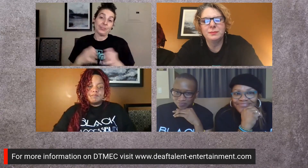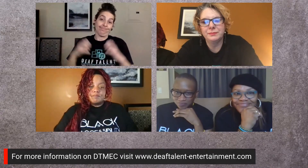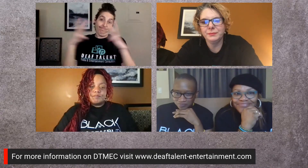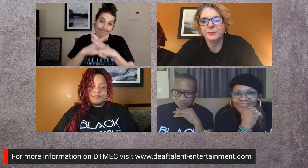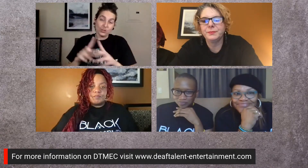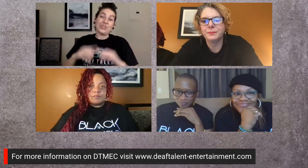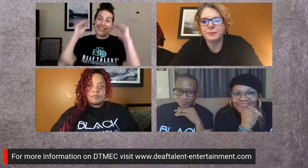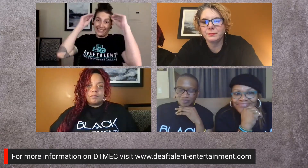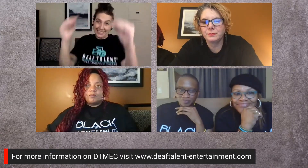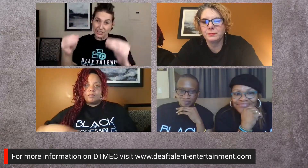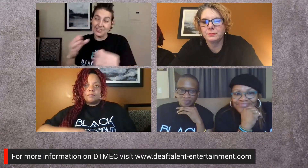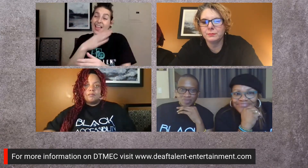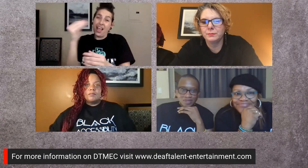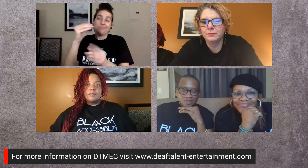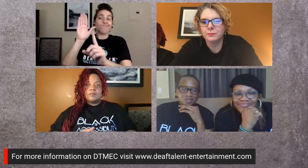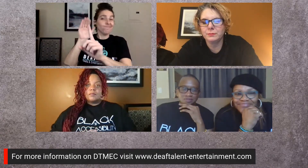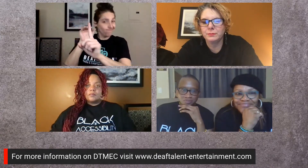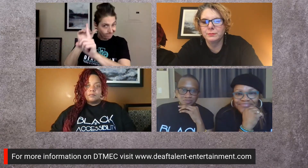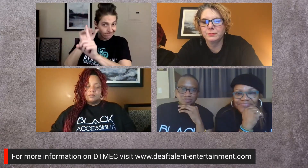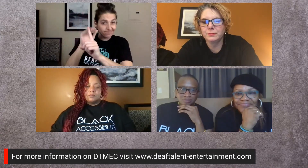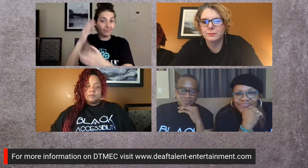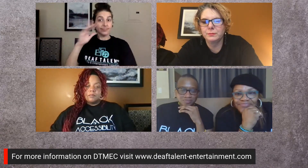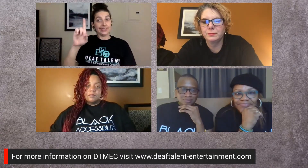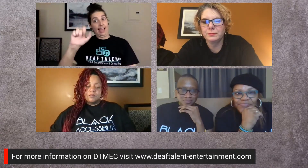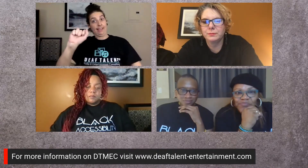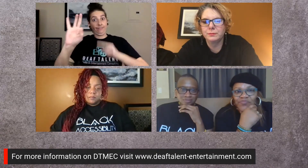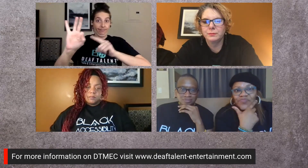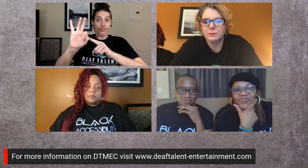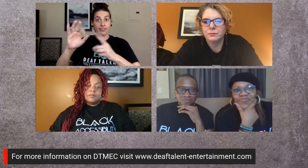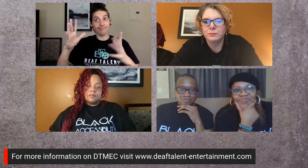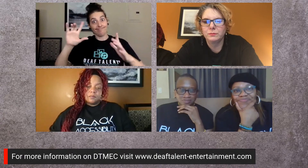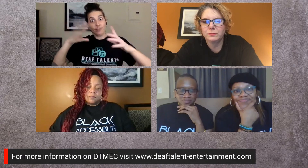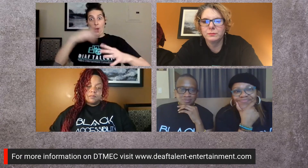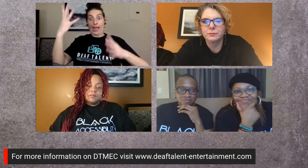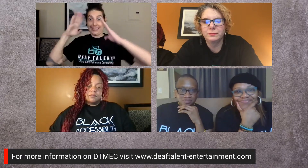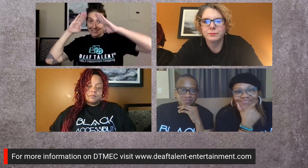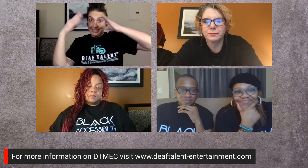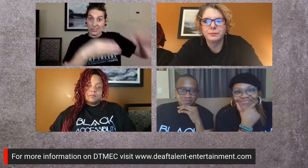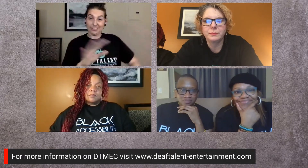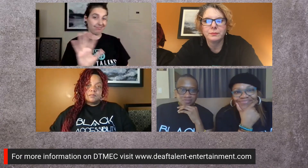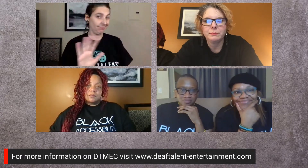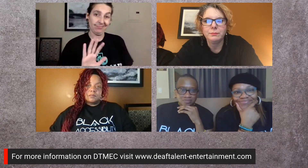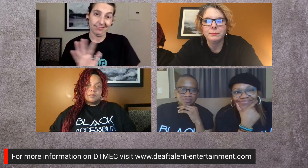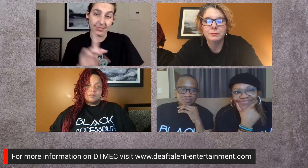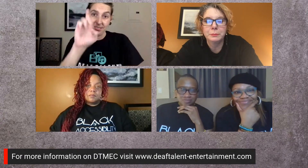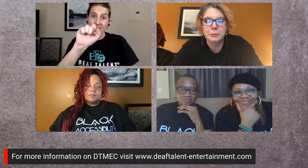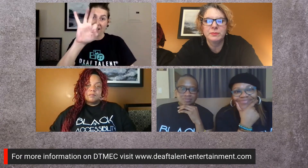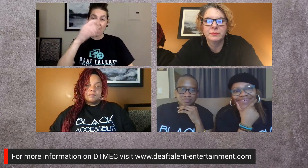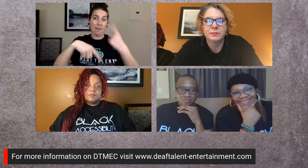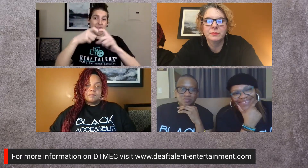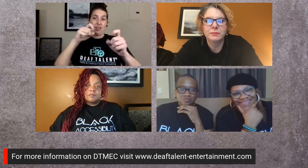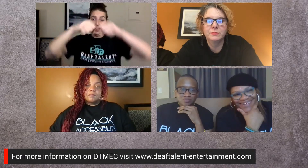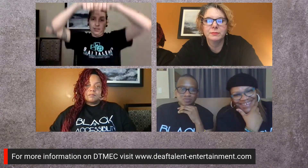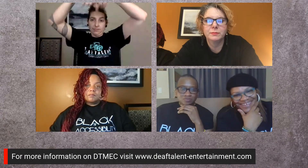to inform them. That's why we're here, to teach and to remind